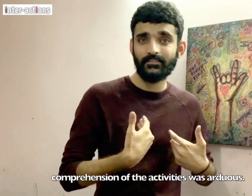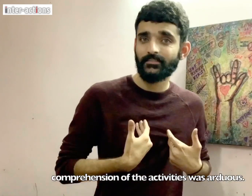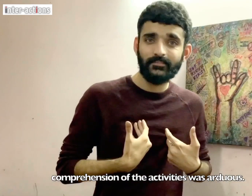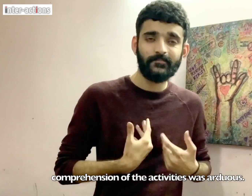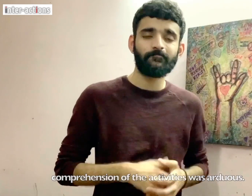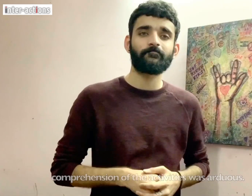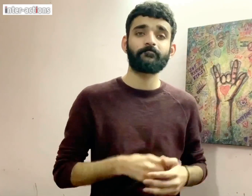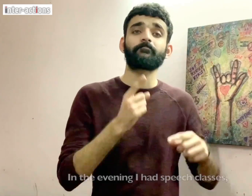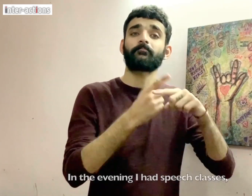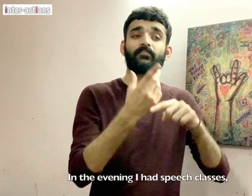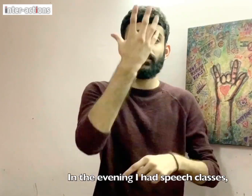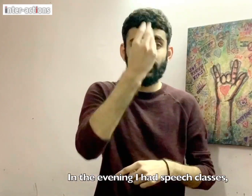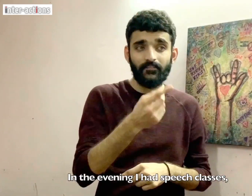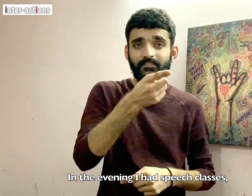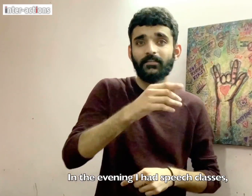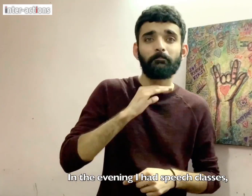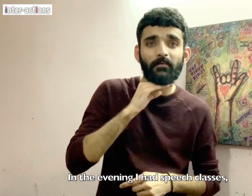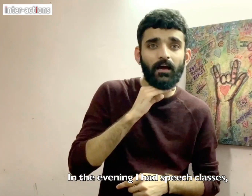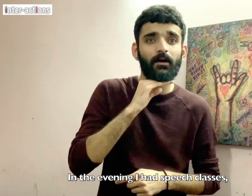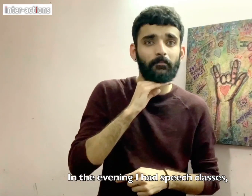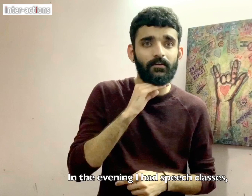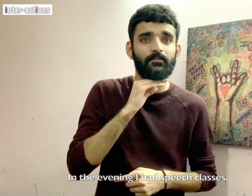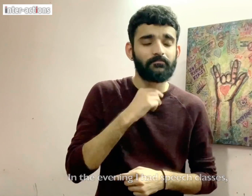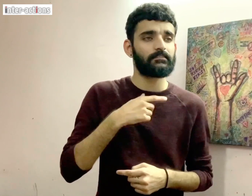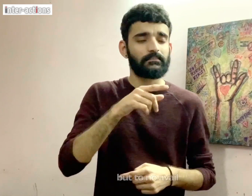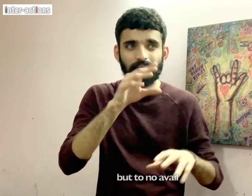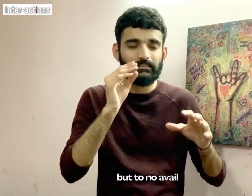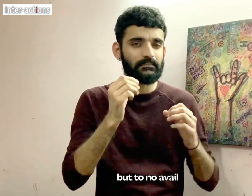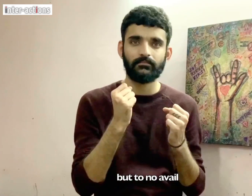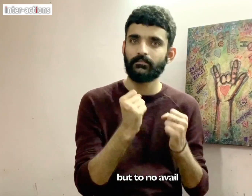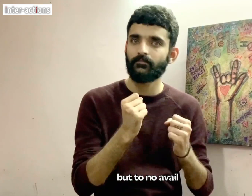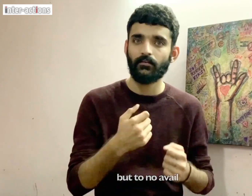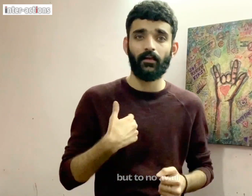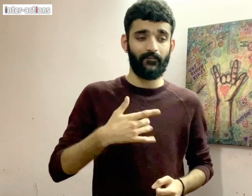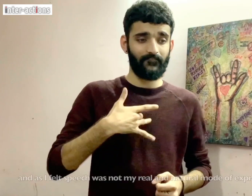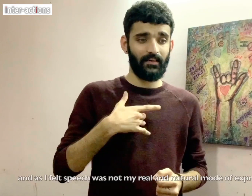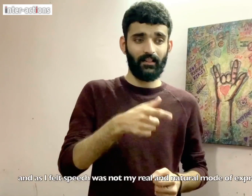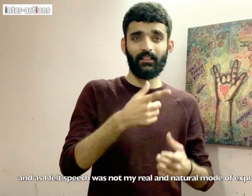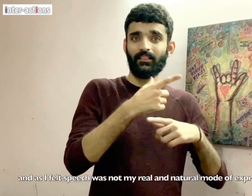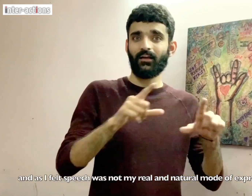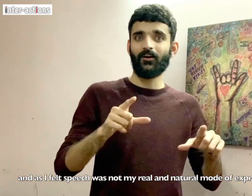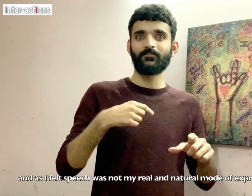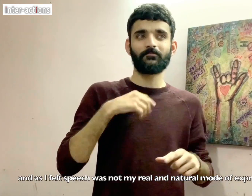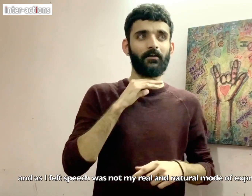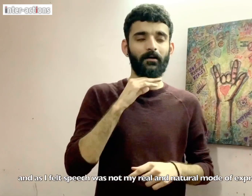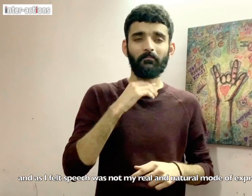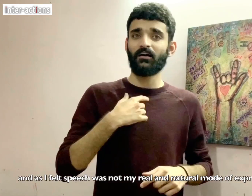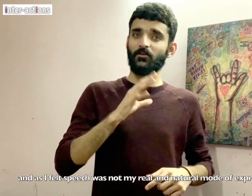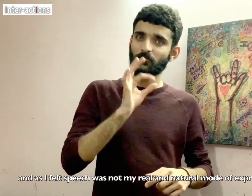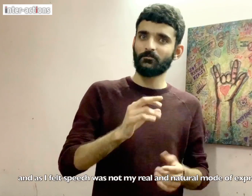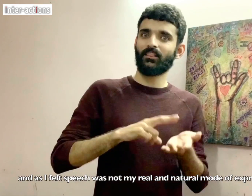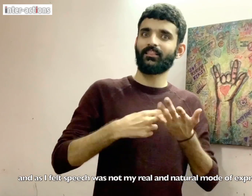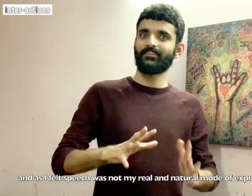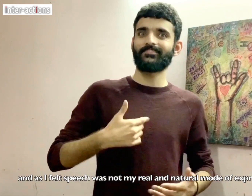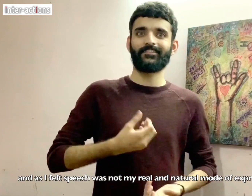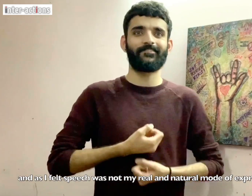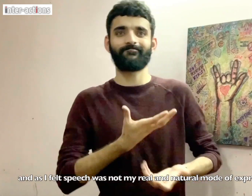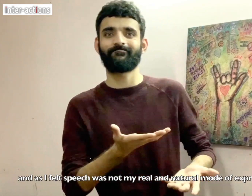of the activities was arduous. In the evening, I had speech classes, but to no avail, as I felt speech was not my real and natural mode of expression. It